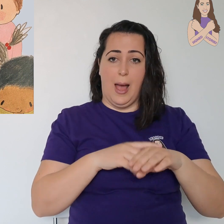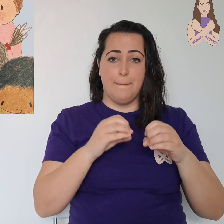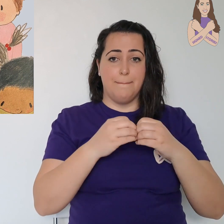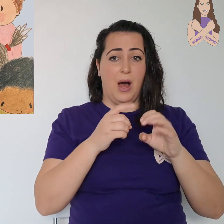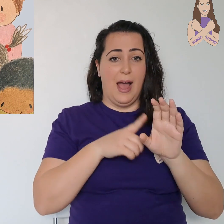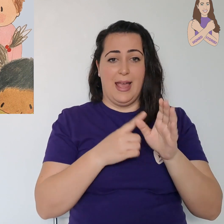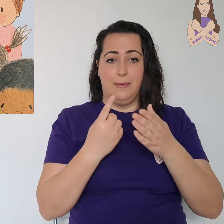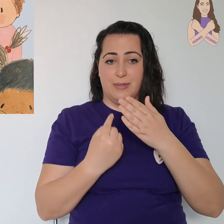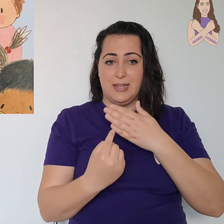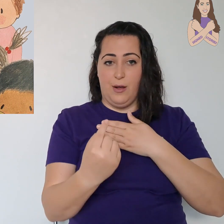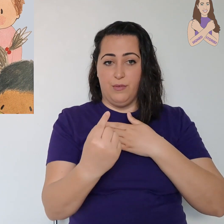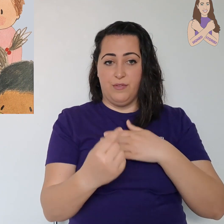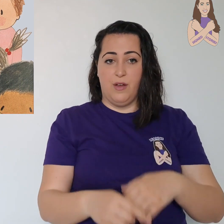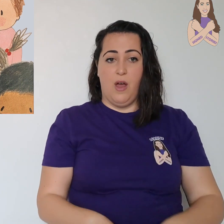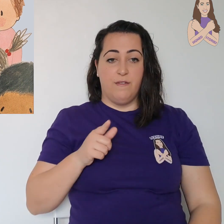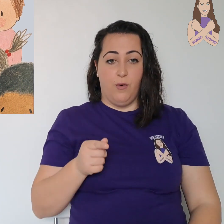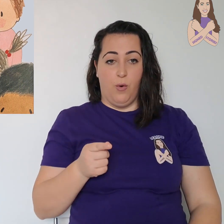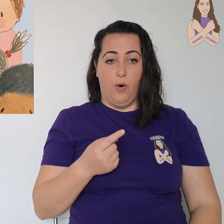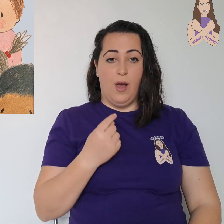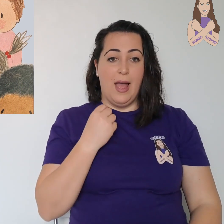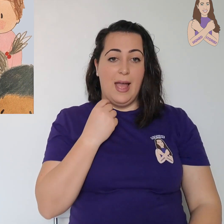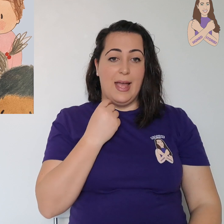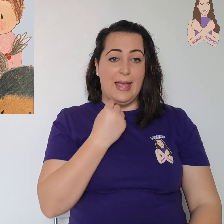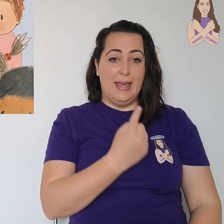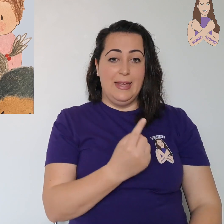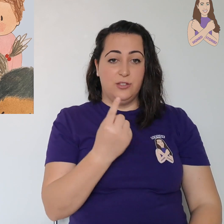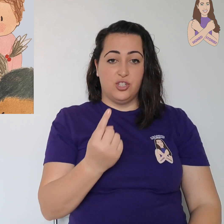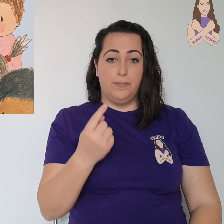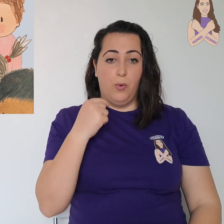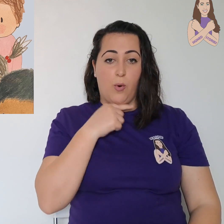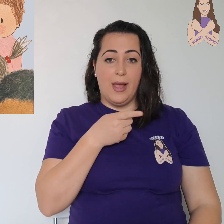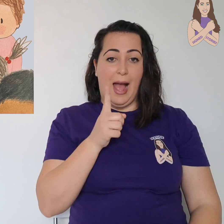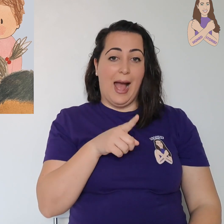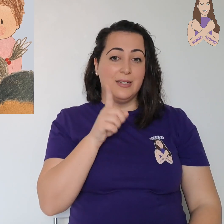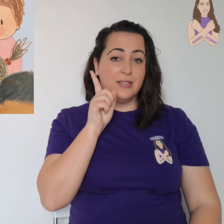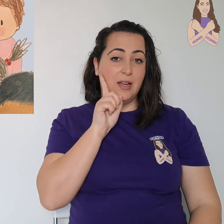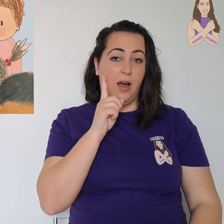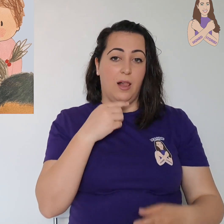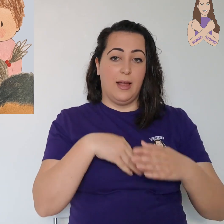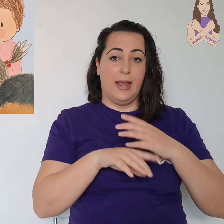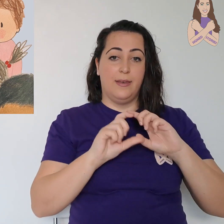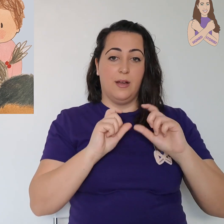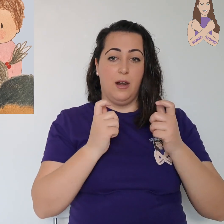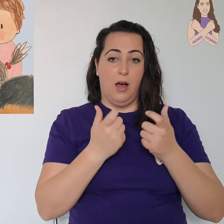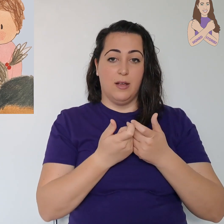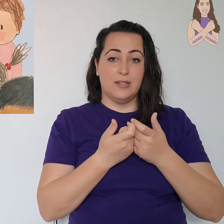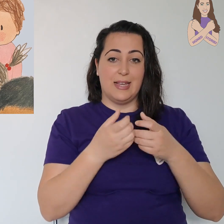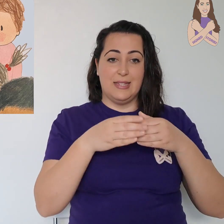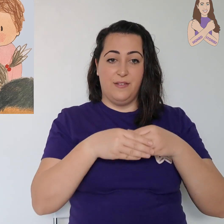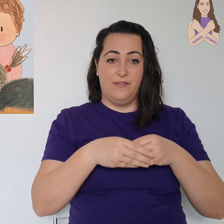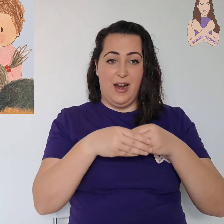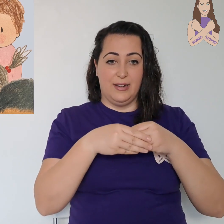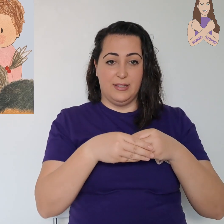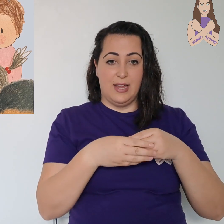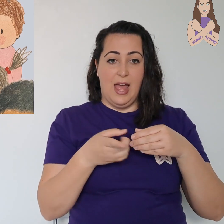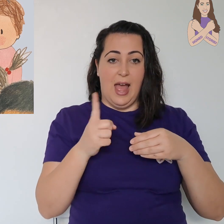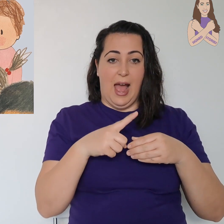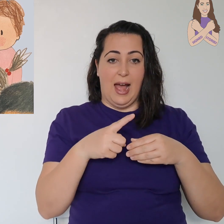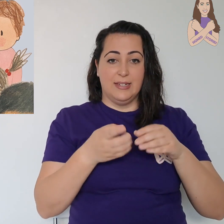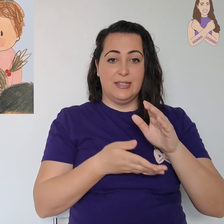time by himself, for each boy and girl in the class is a friend, and